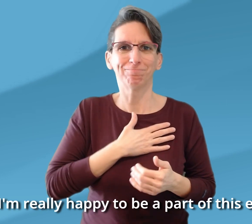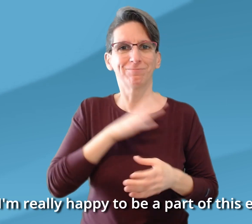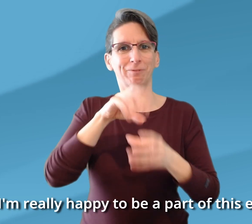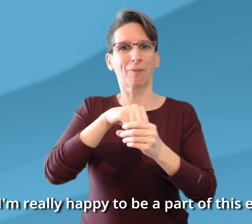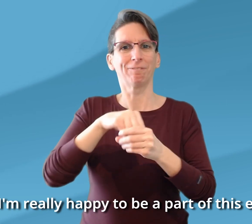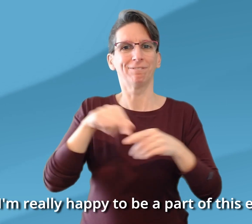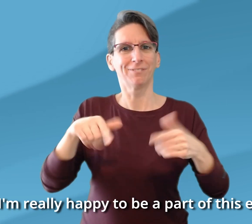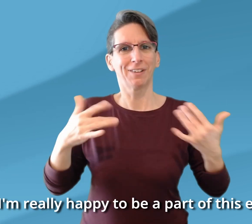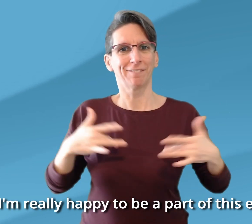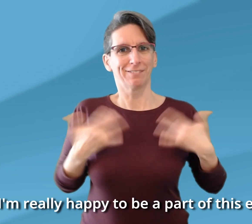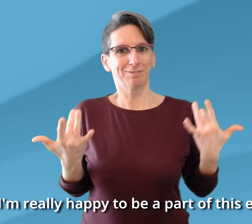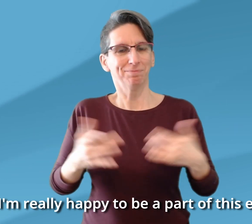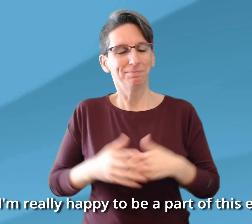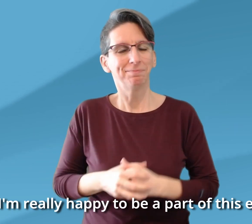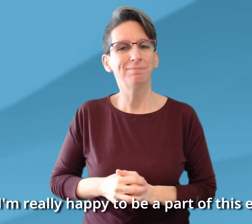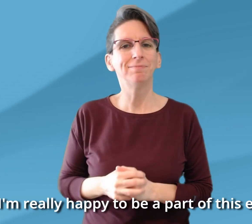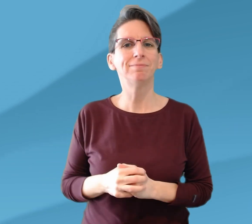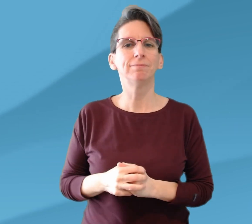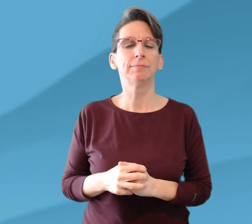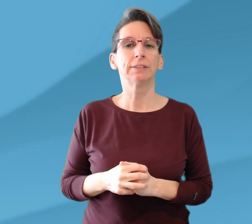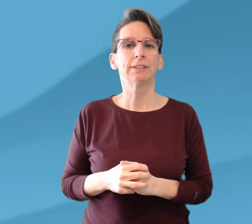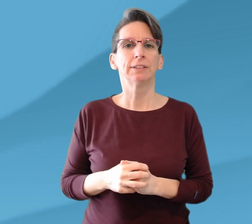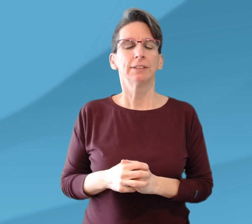I'm really happy to be a part of this event.